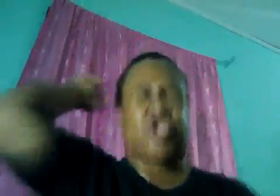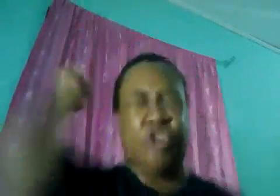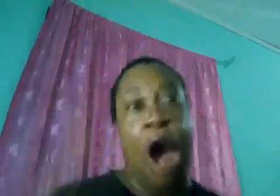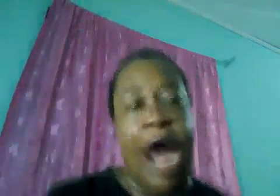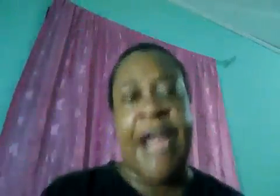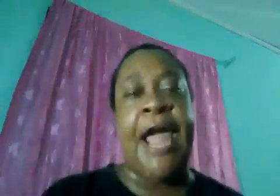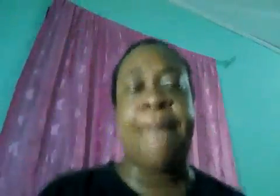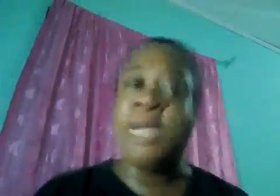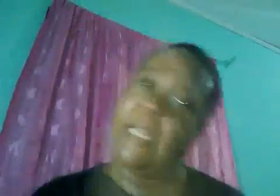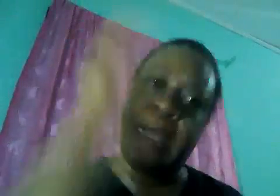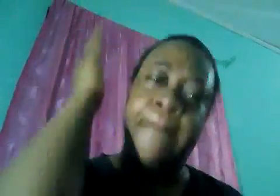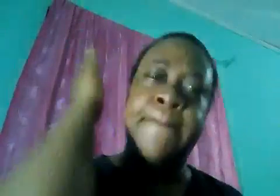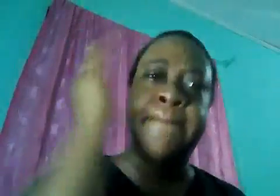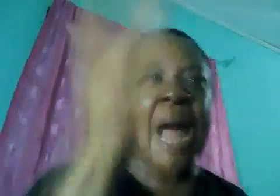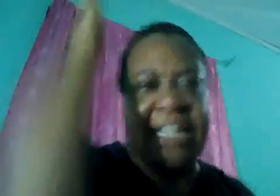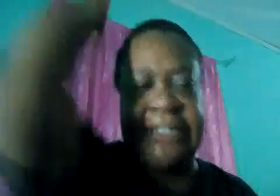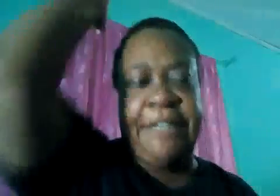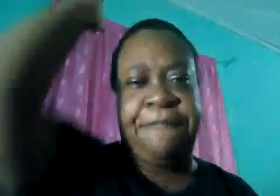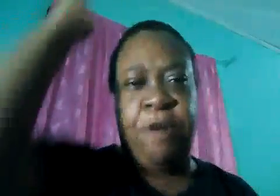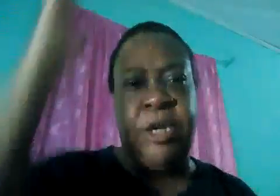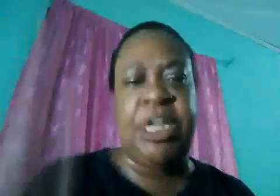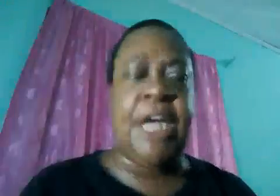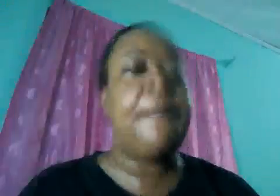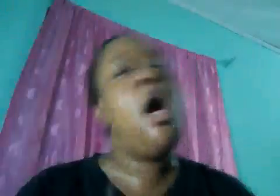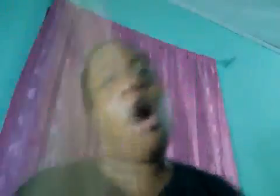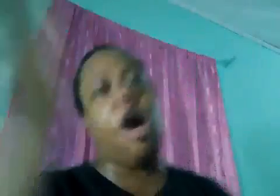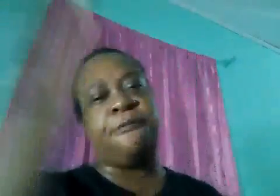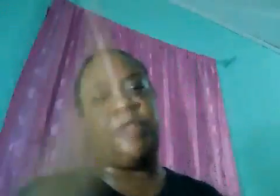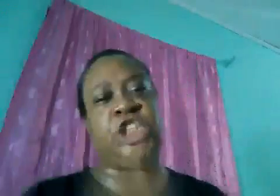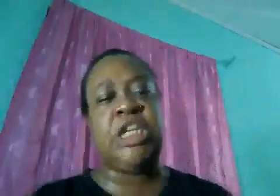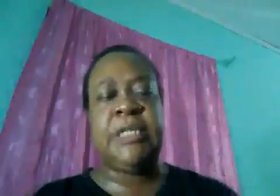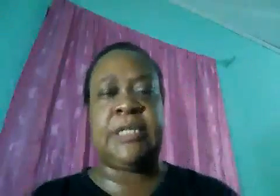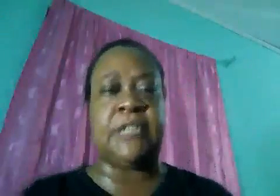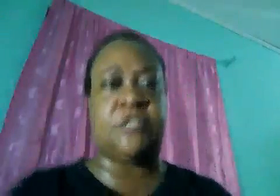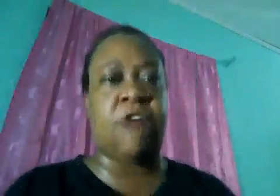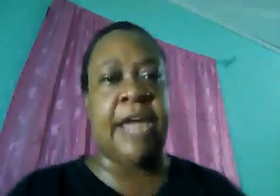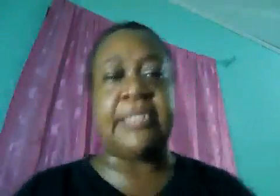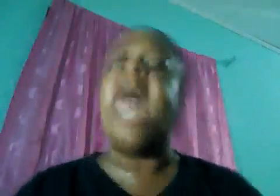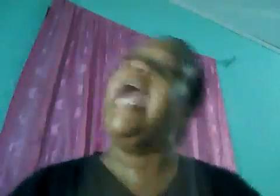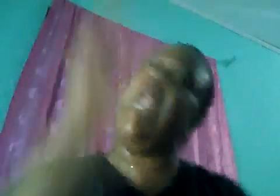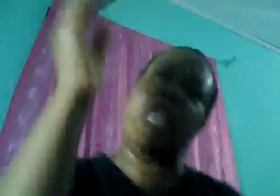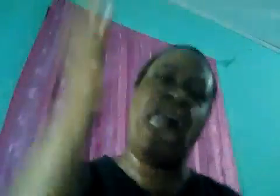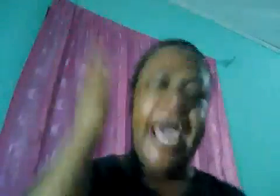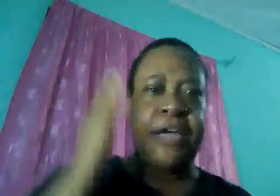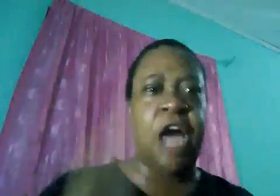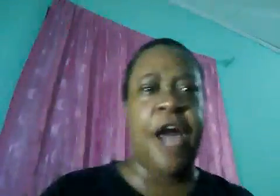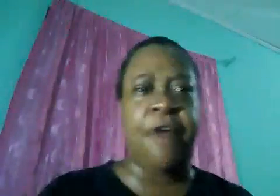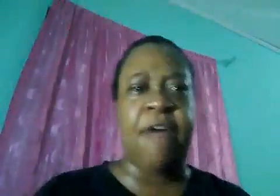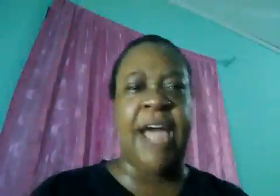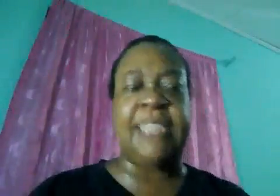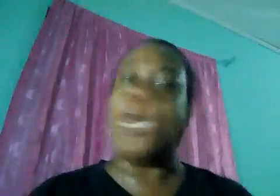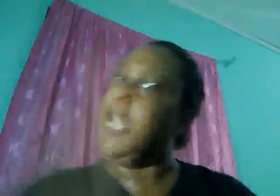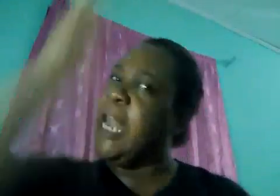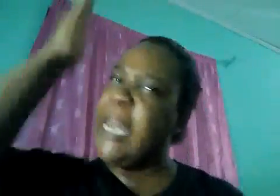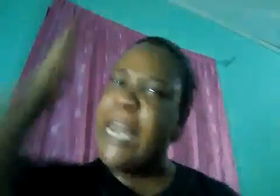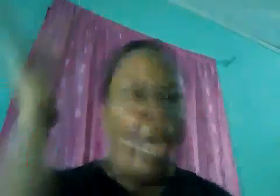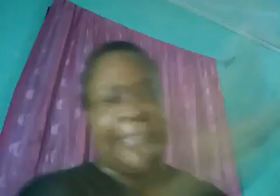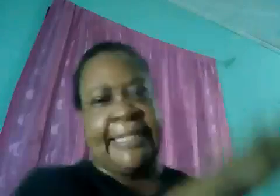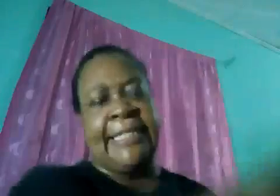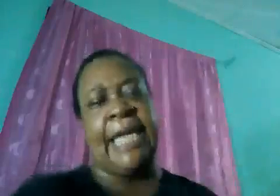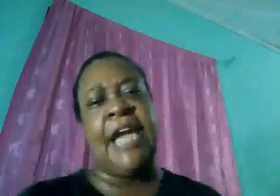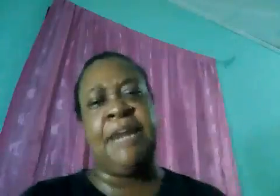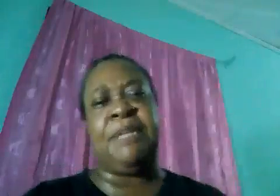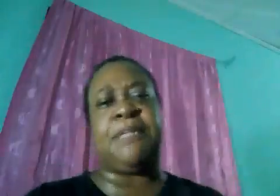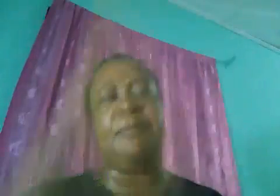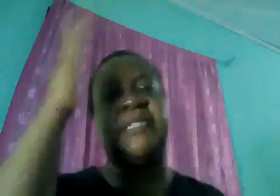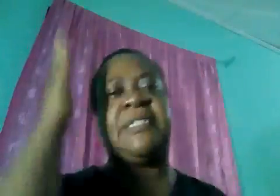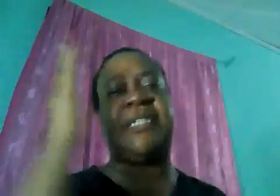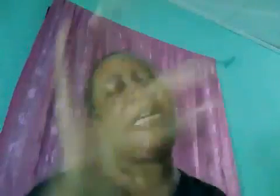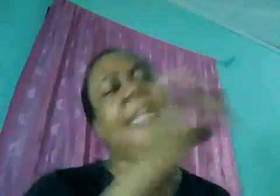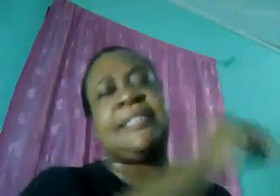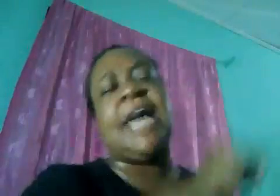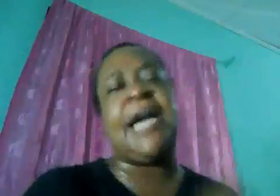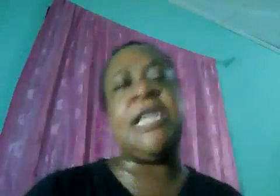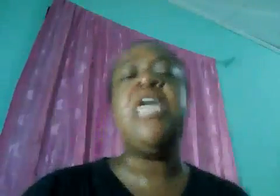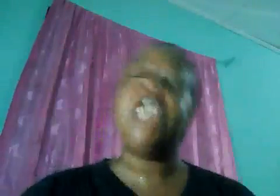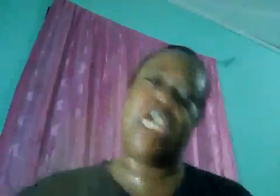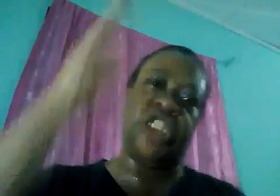them in the mightiful name of Jesus Christ. Let God arise, let his enemies be scattered in